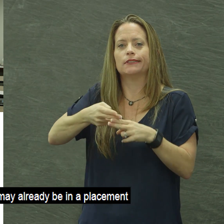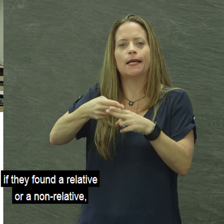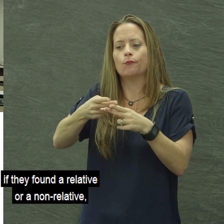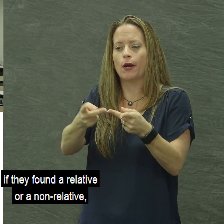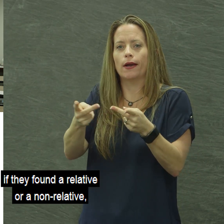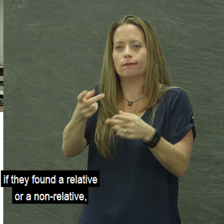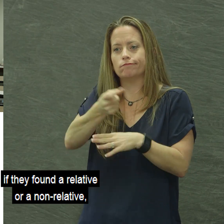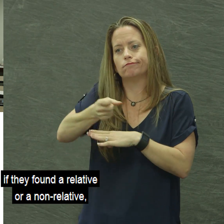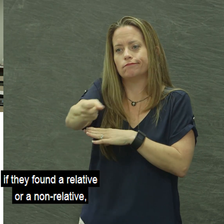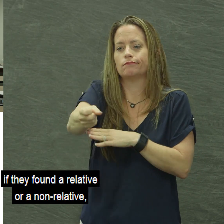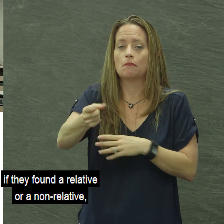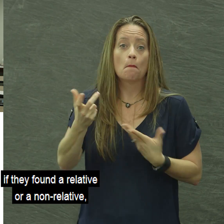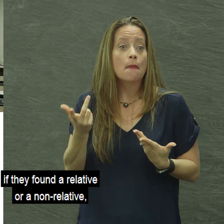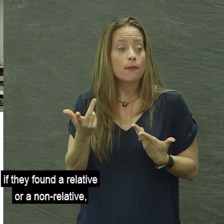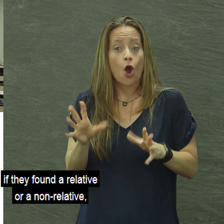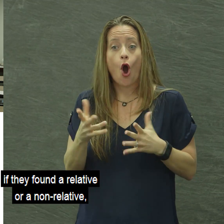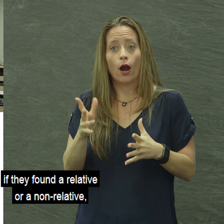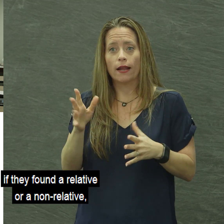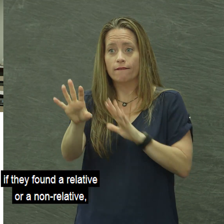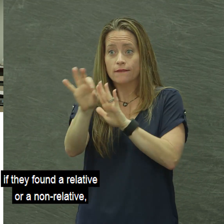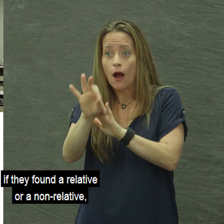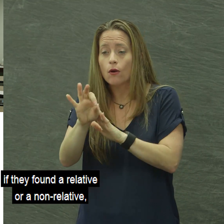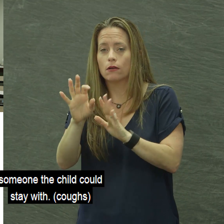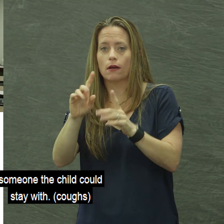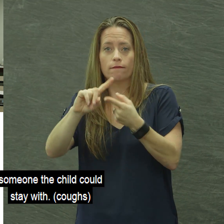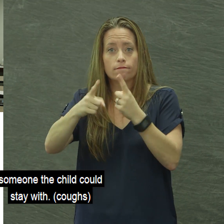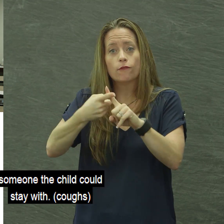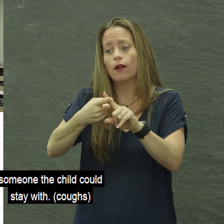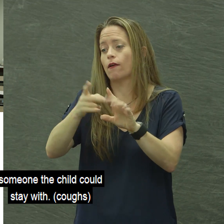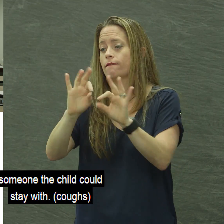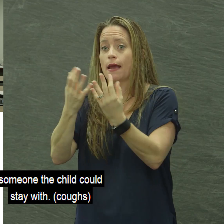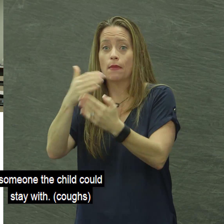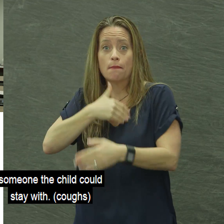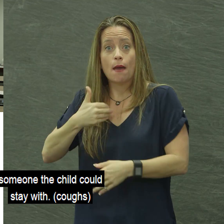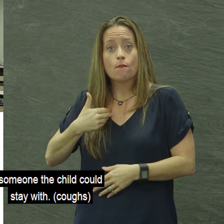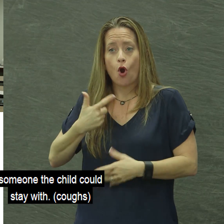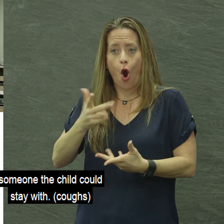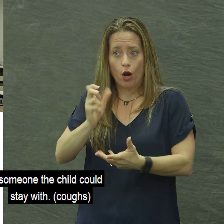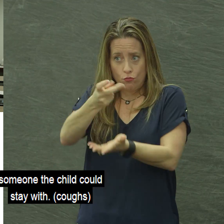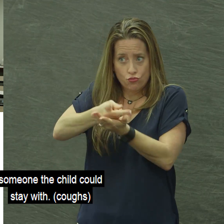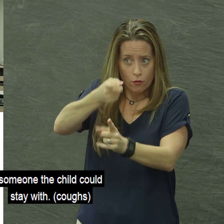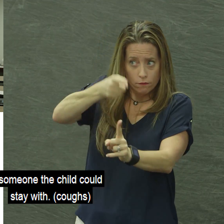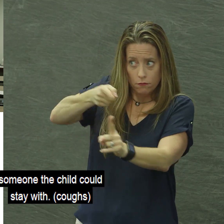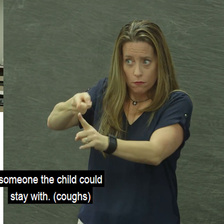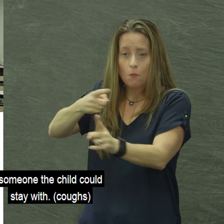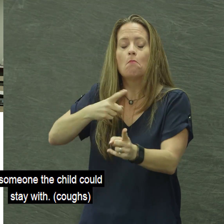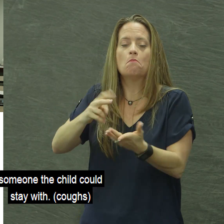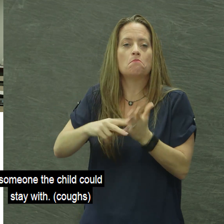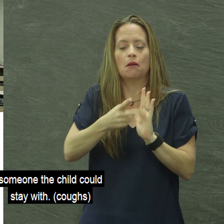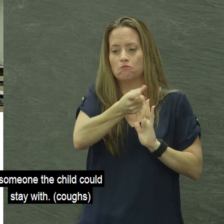in a placement if they found a relative or a non-relative, someone the child could stay with.